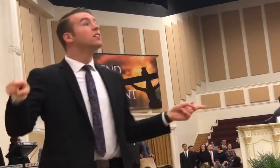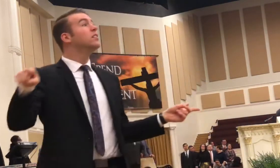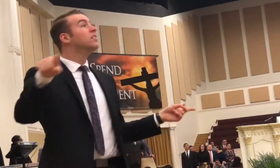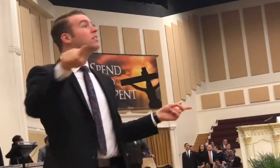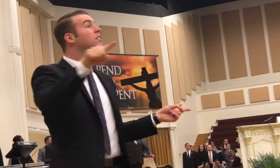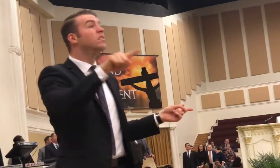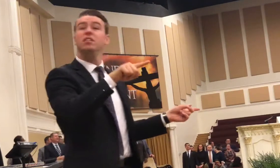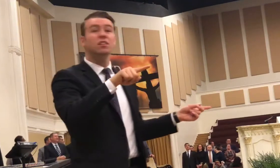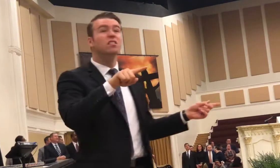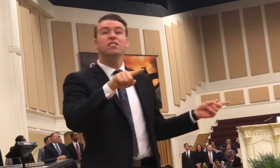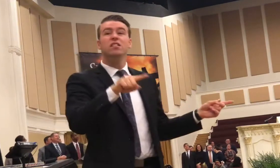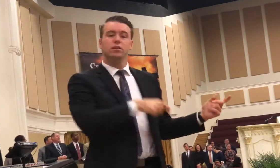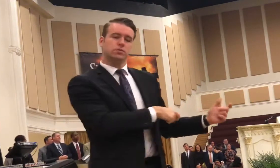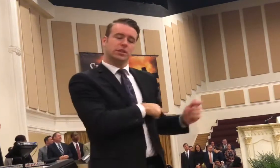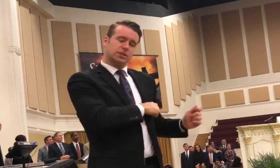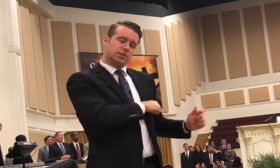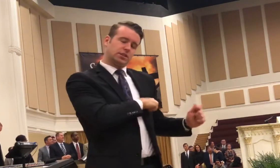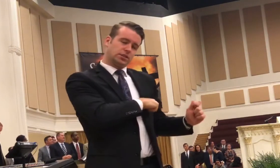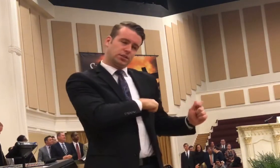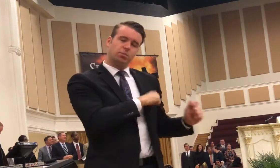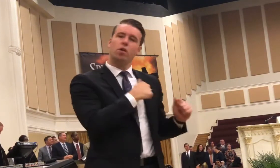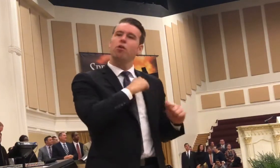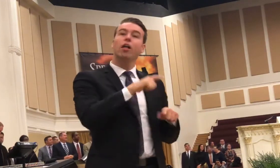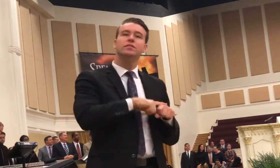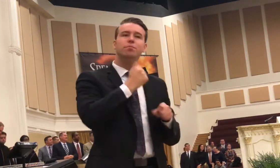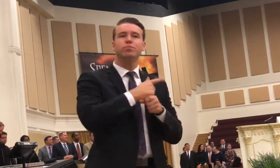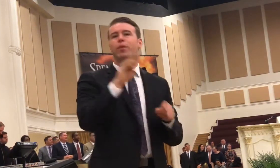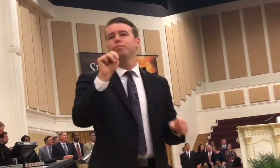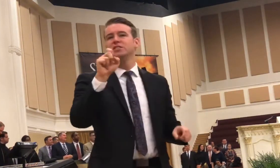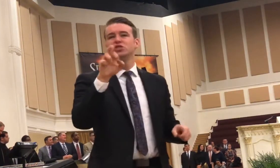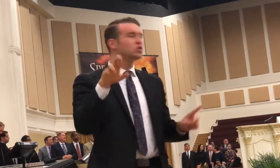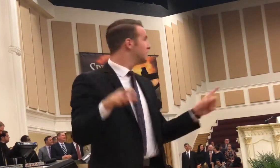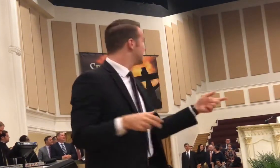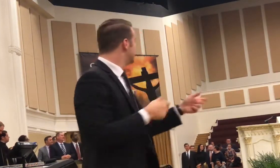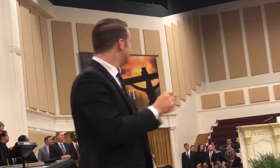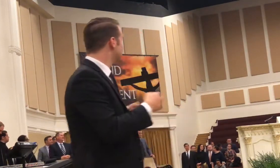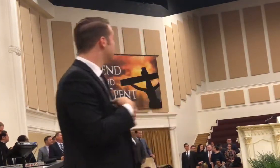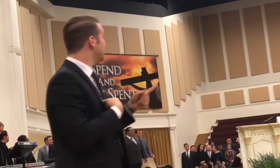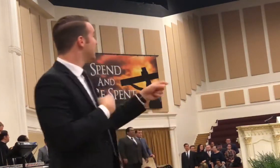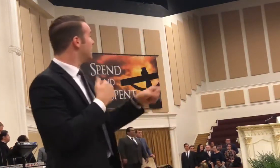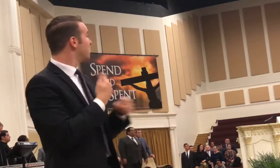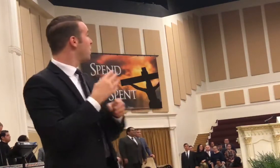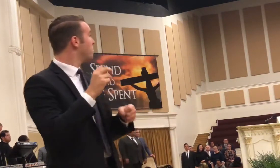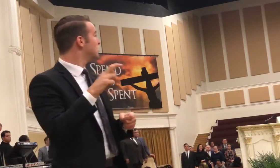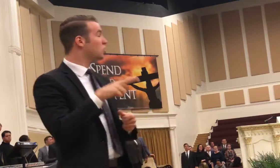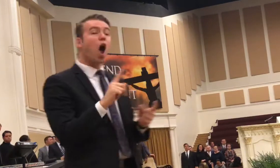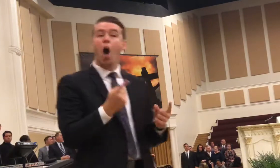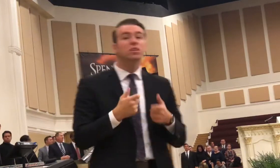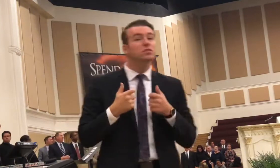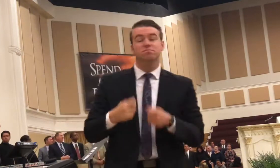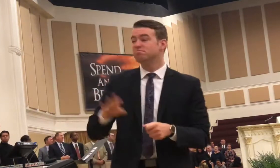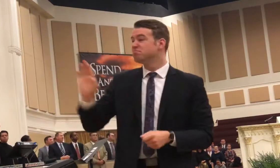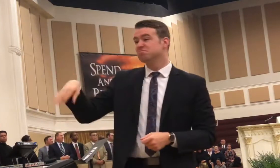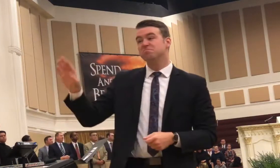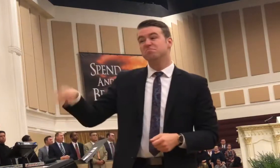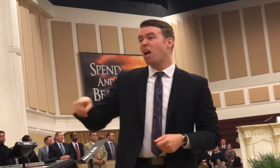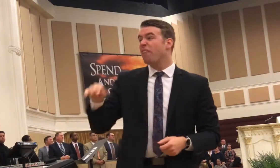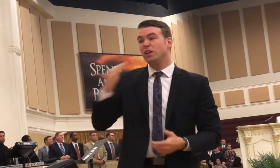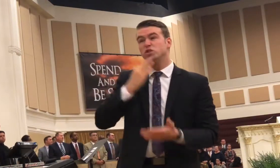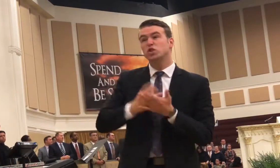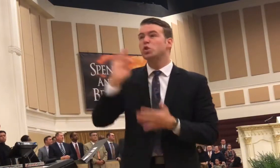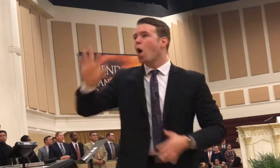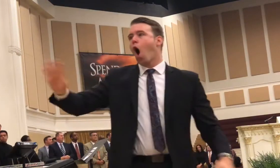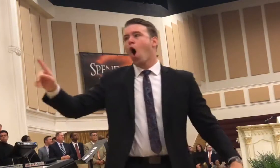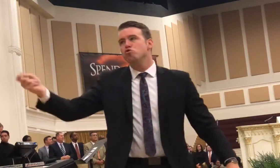texts me more than Brother Master. He texts me. He not only texts me, well, that was a good sermon. He'll sometimes add a scripture and say, oh, I